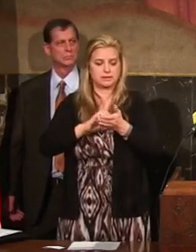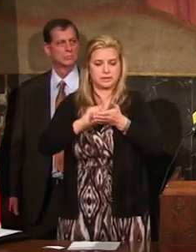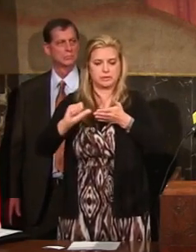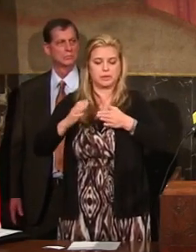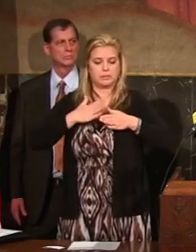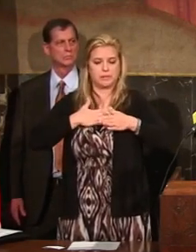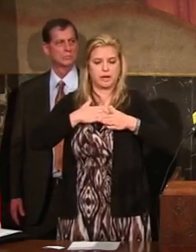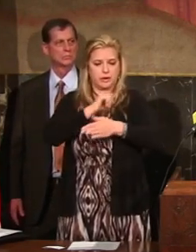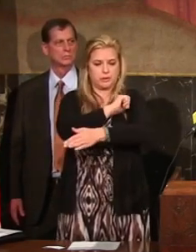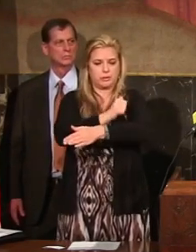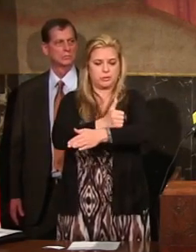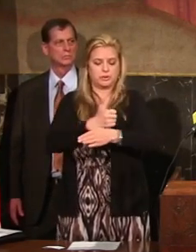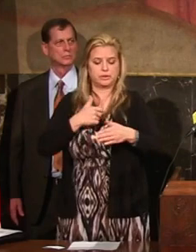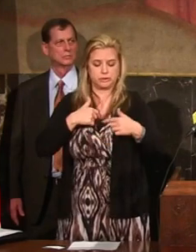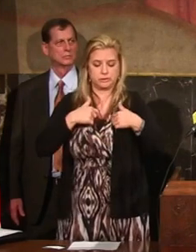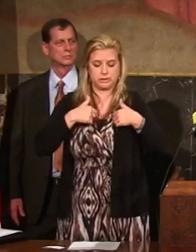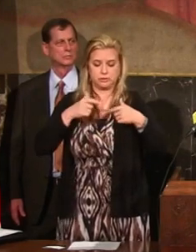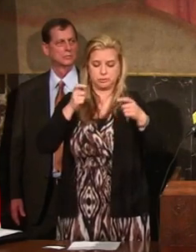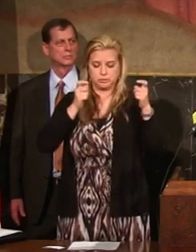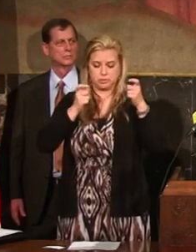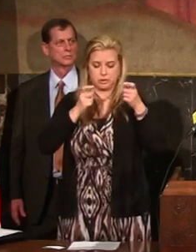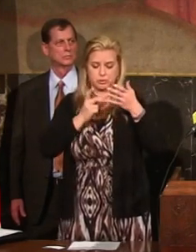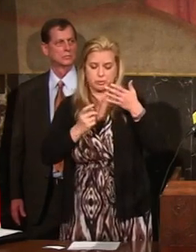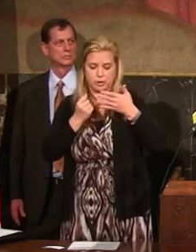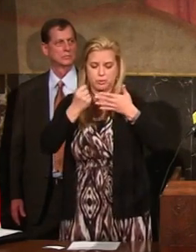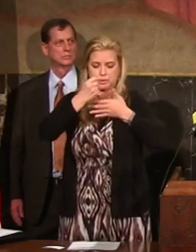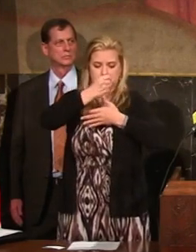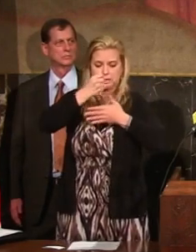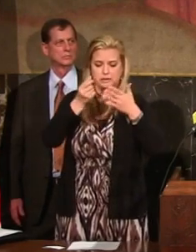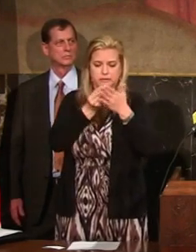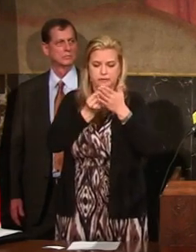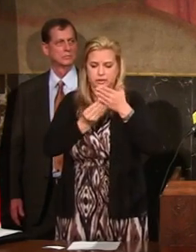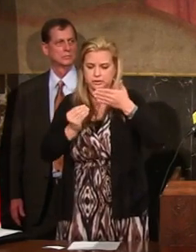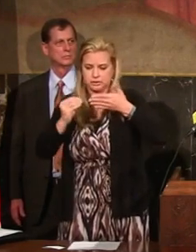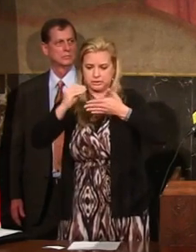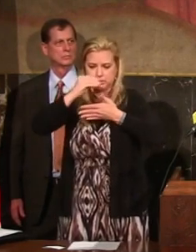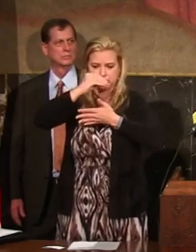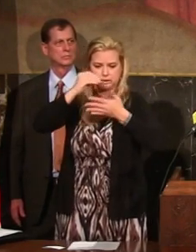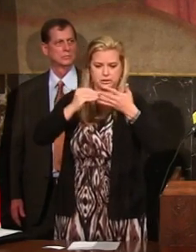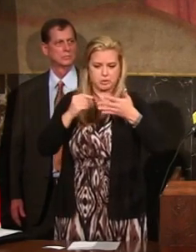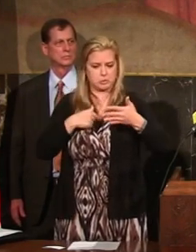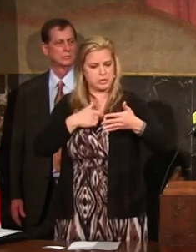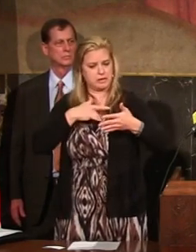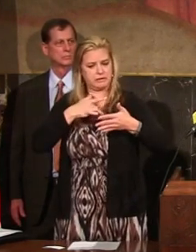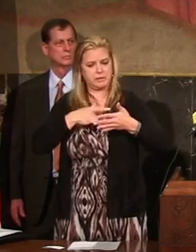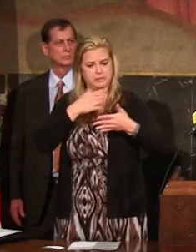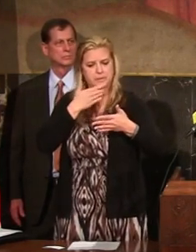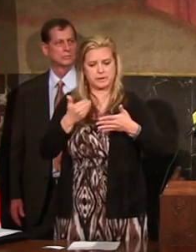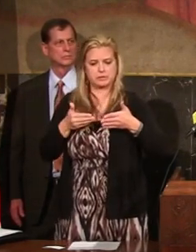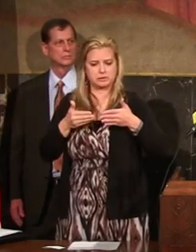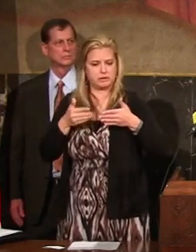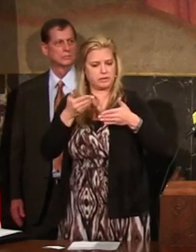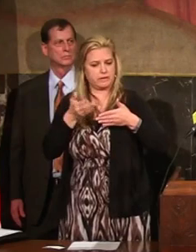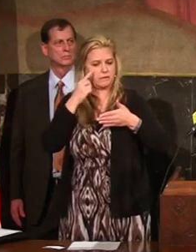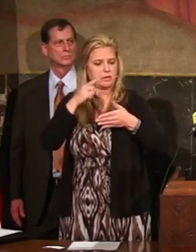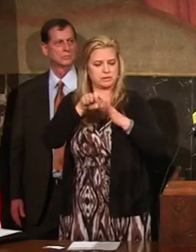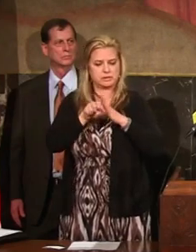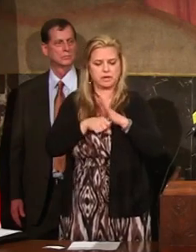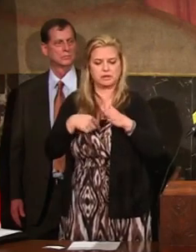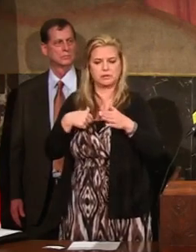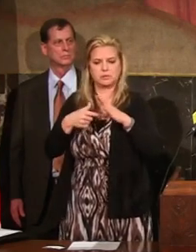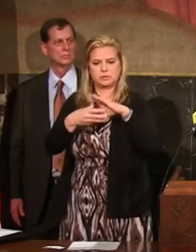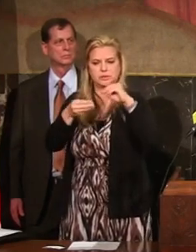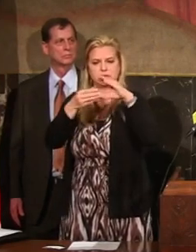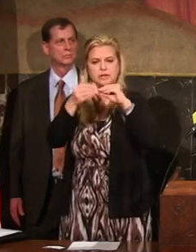authority to prioritize funding in the way we believe is the best thing for this state. We have said for